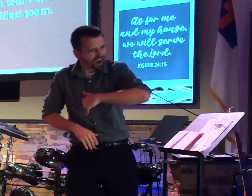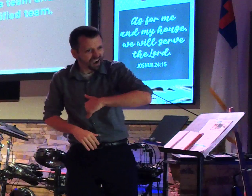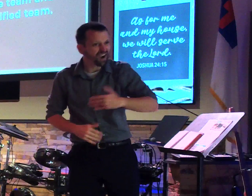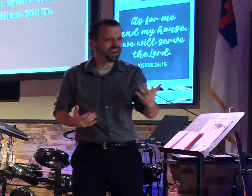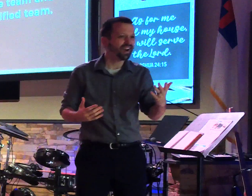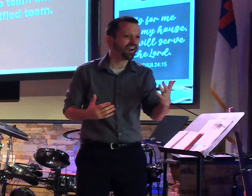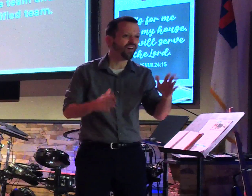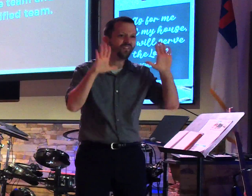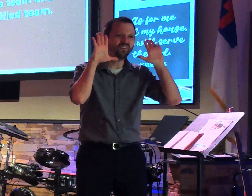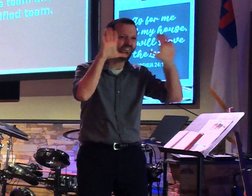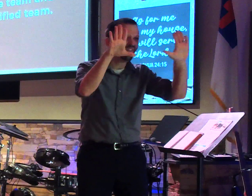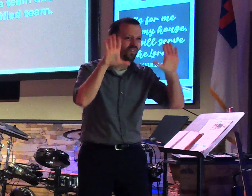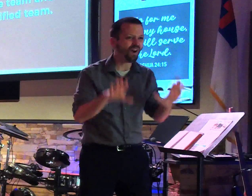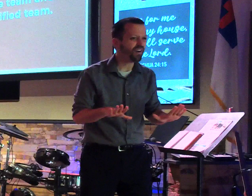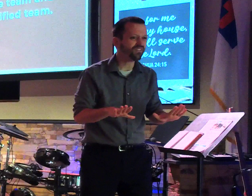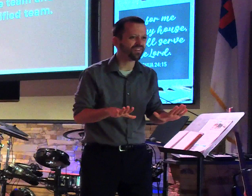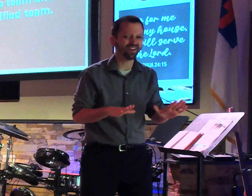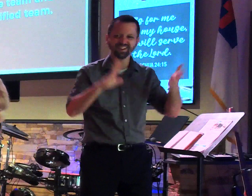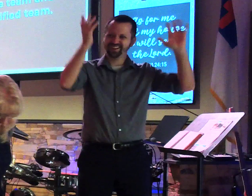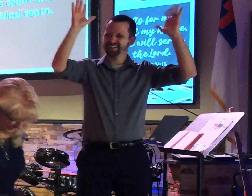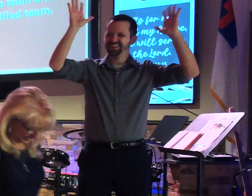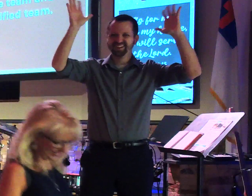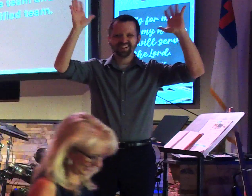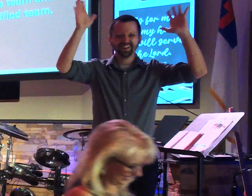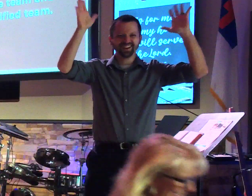That's a great day when that happens. Great day.